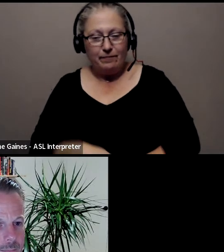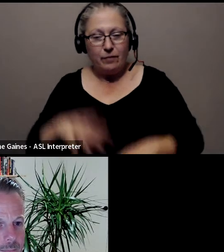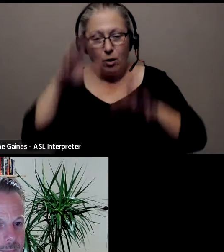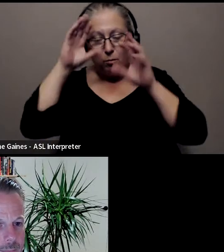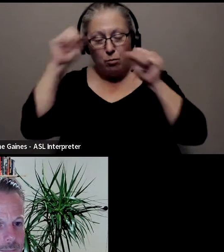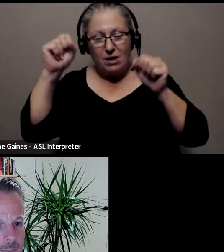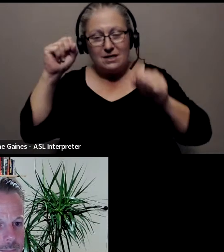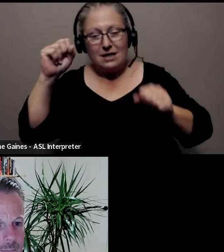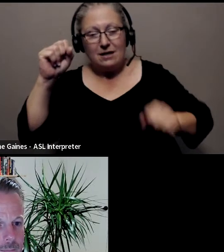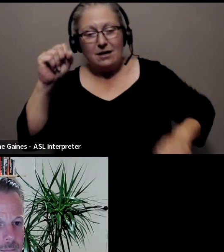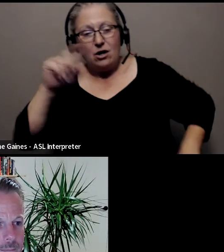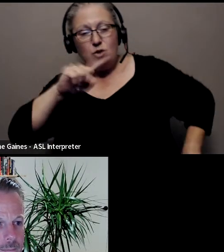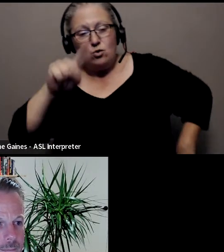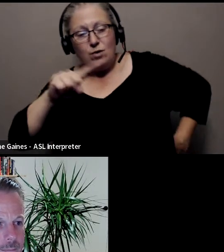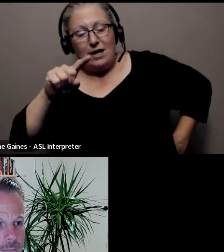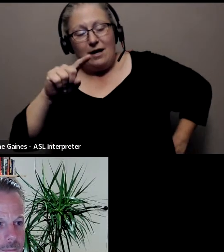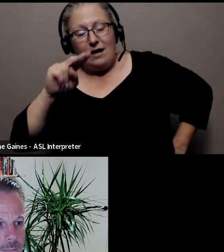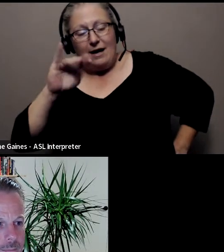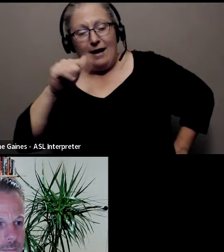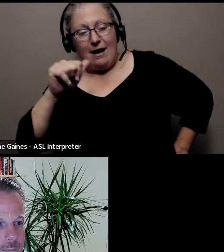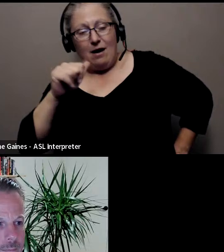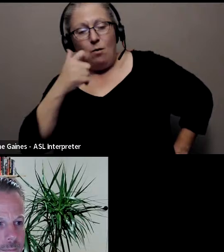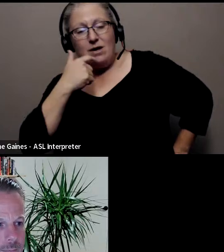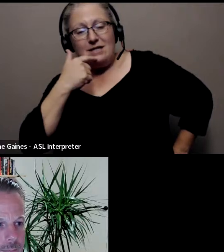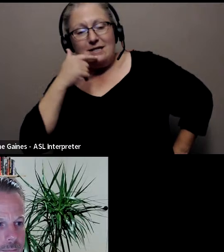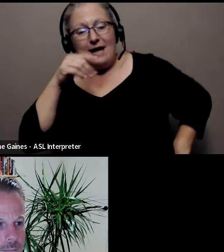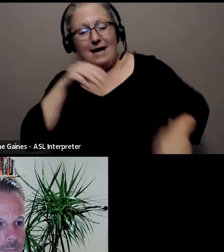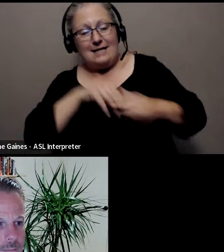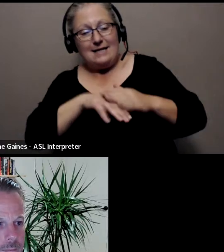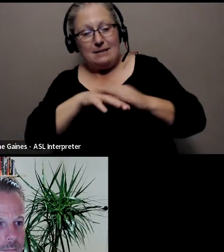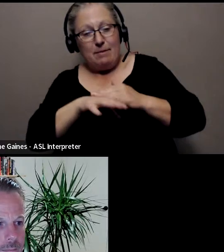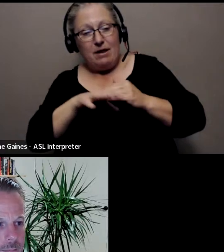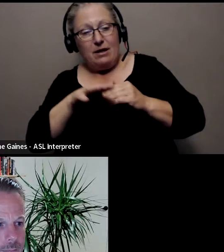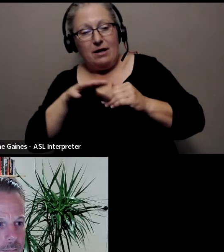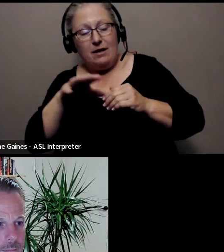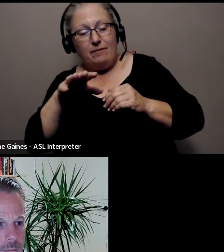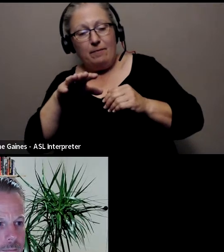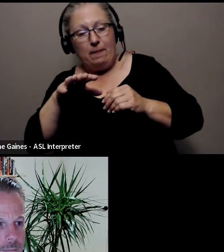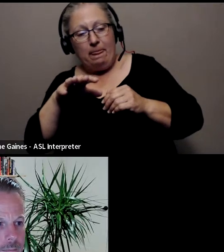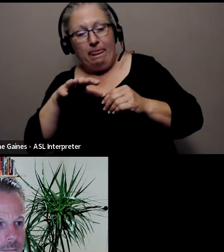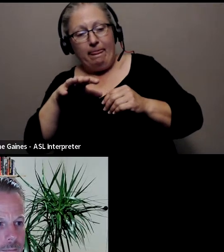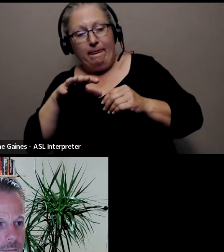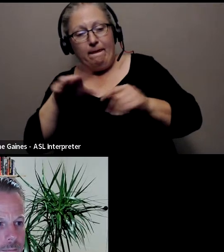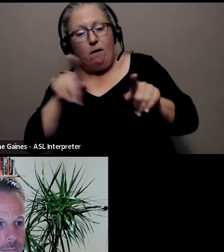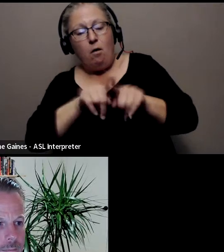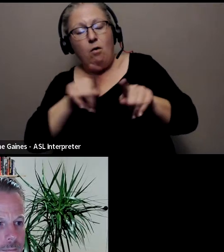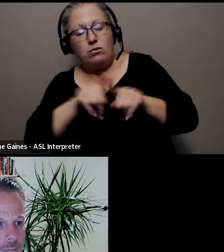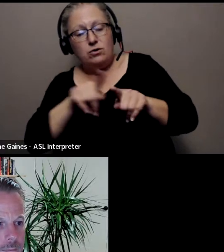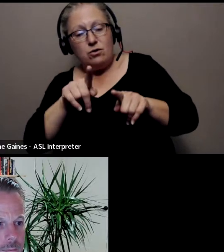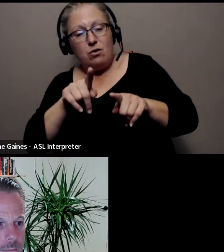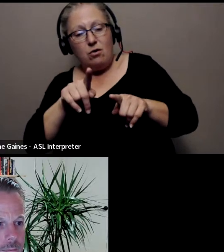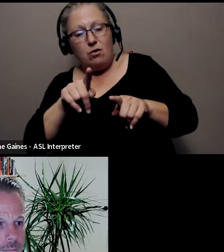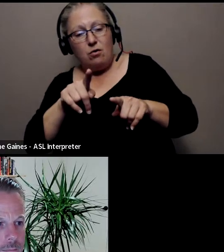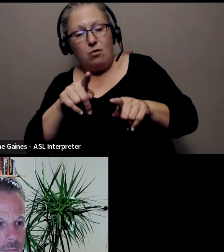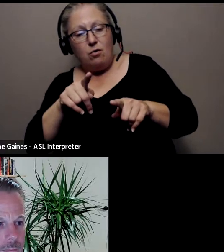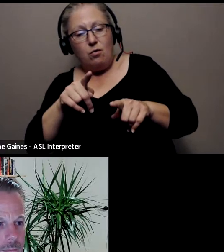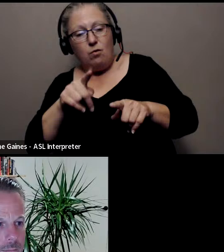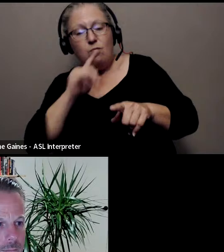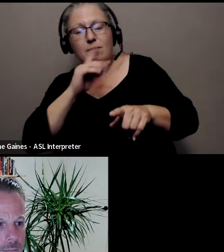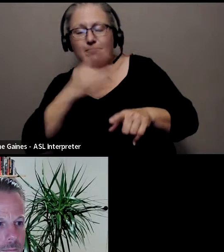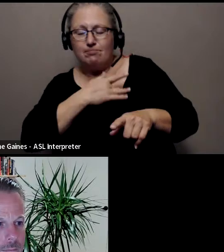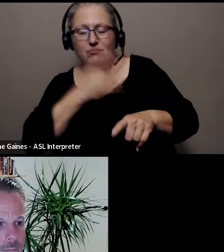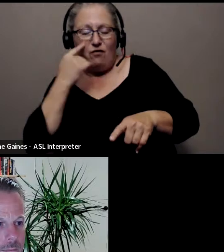President Zuniga, just want to say accessibility is also really near and dear to